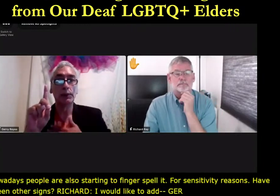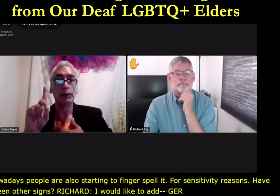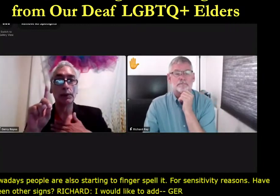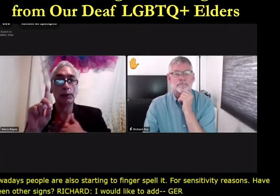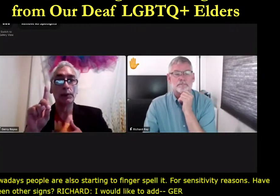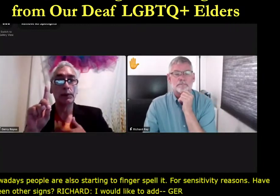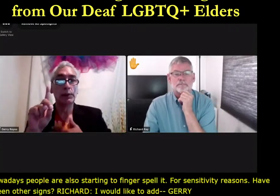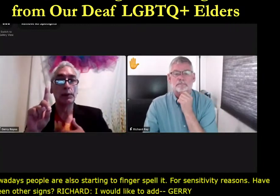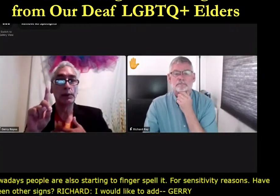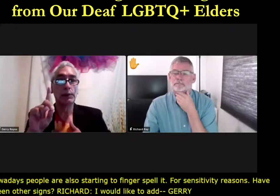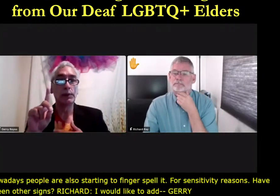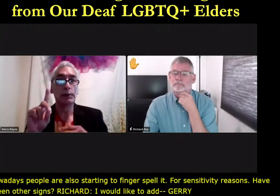spotlight richard please